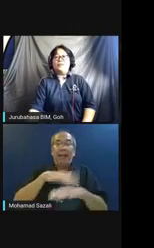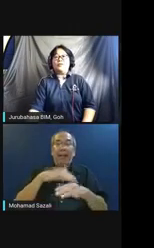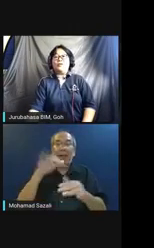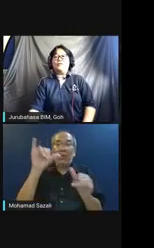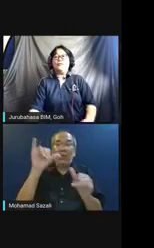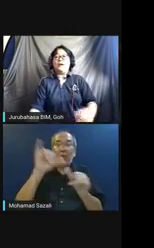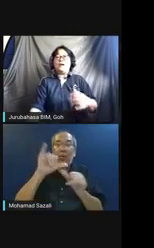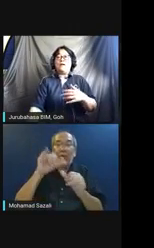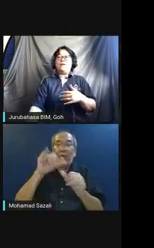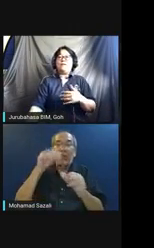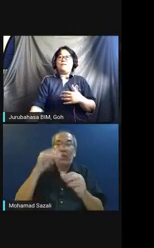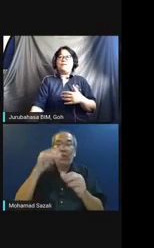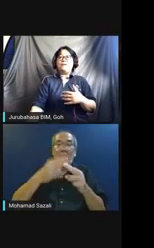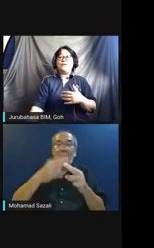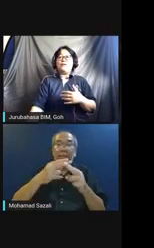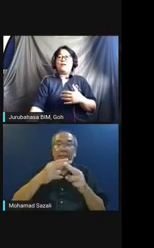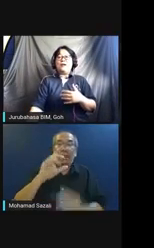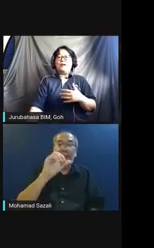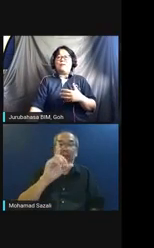So